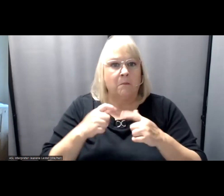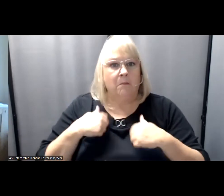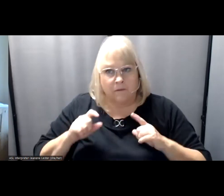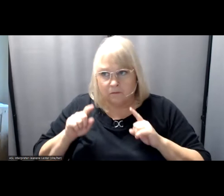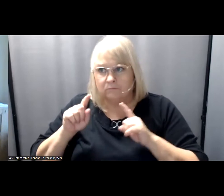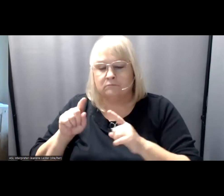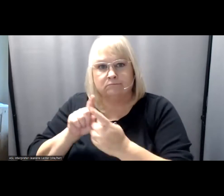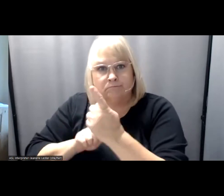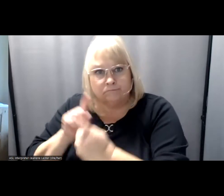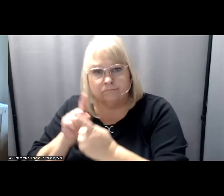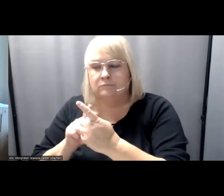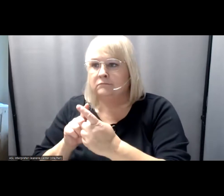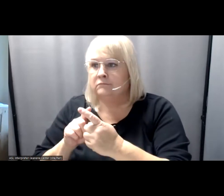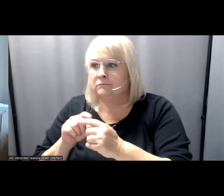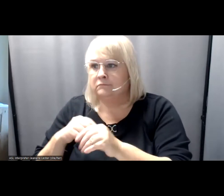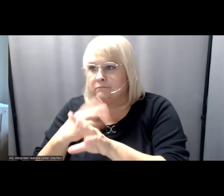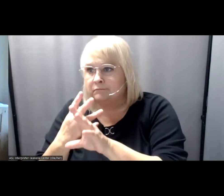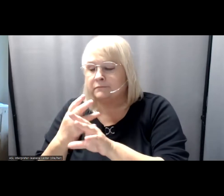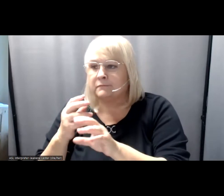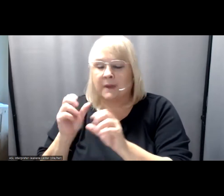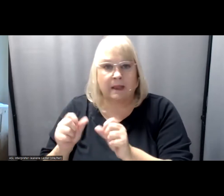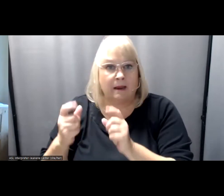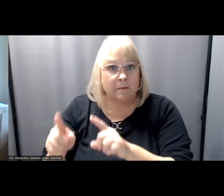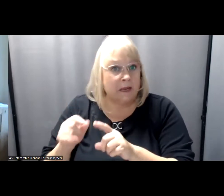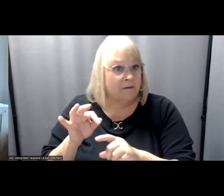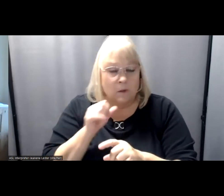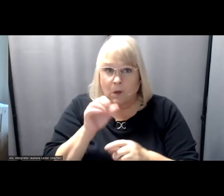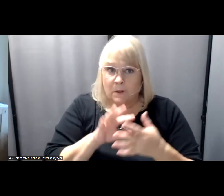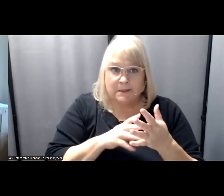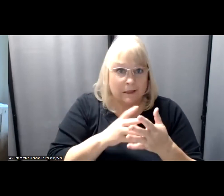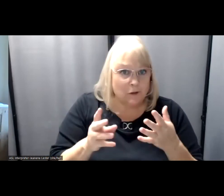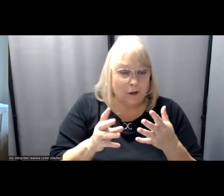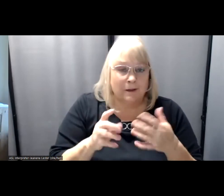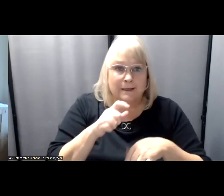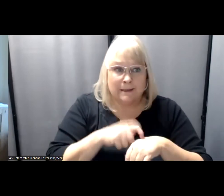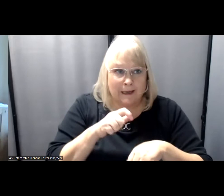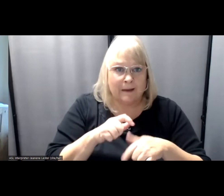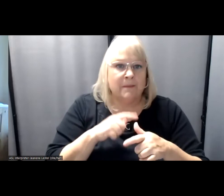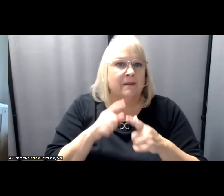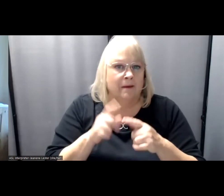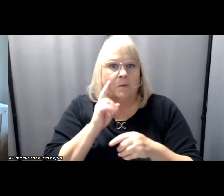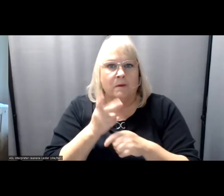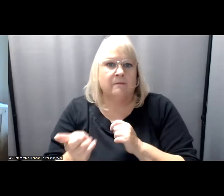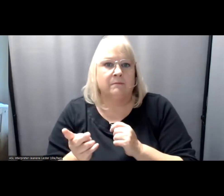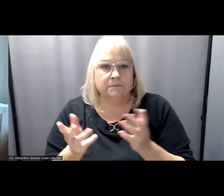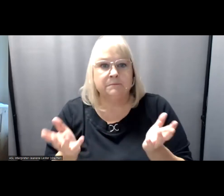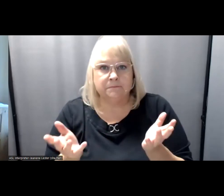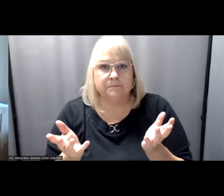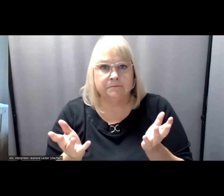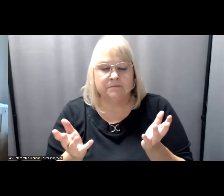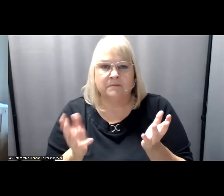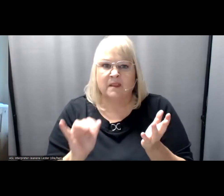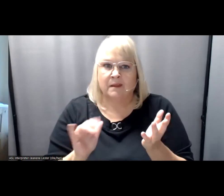Once you schedule it, then it can happen. If you don't do this scheduling time, it's going to fall through the cracks. Human